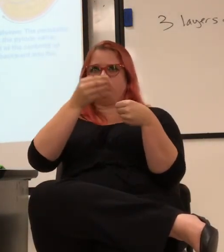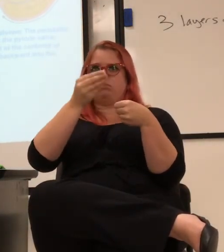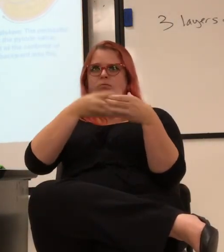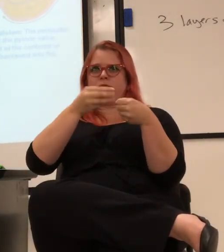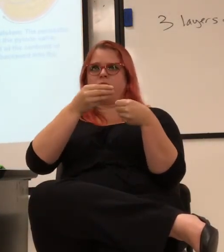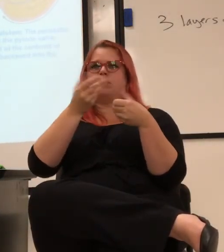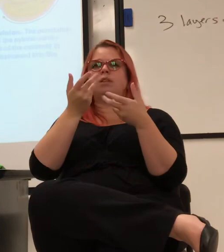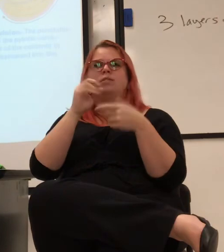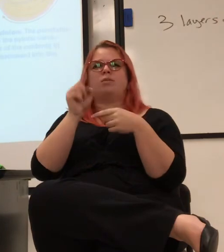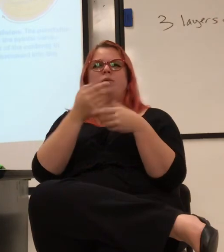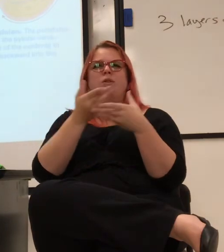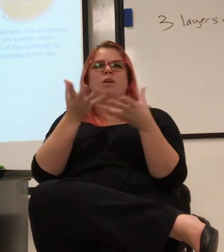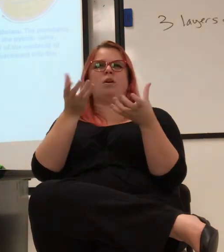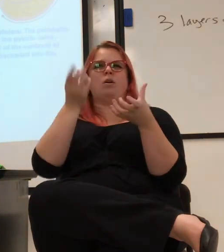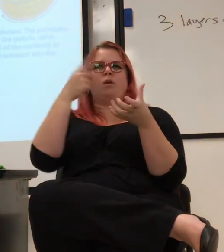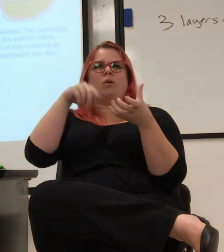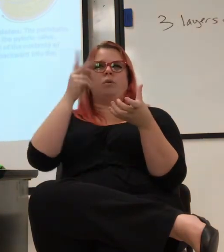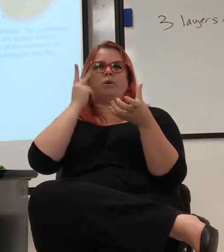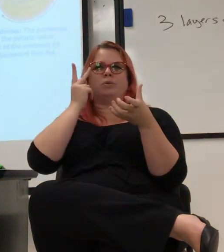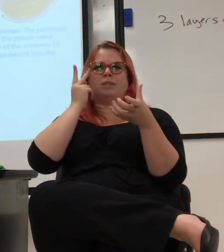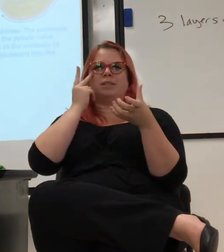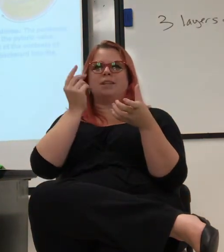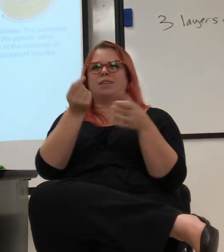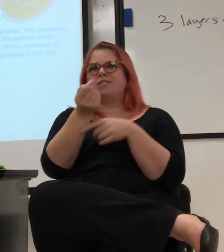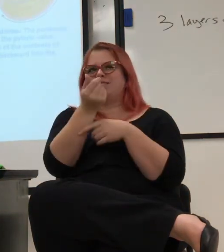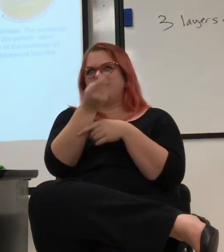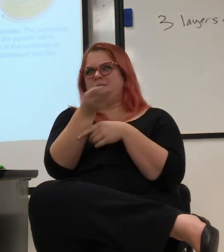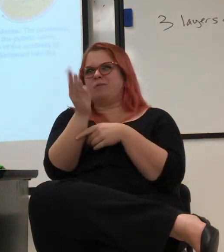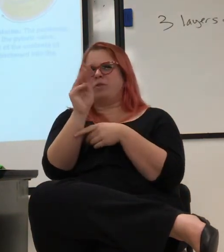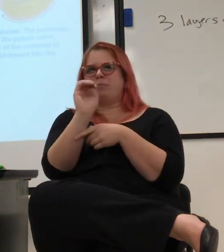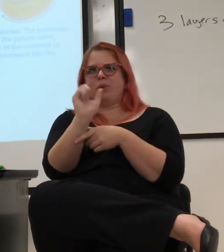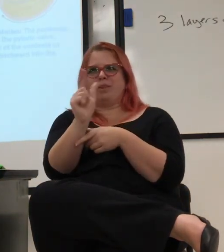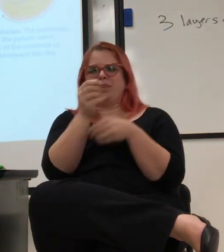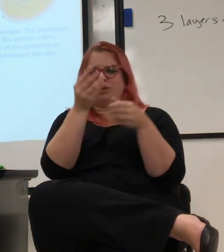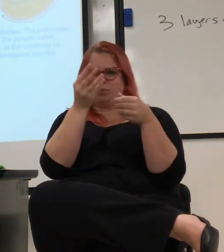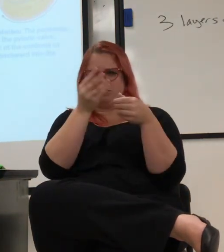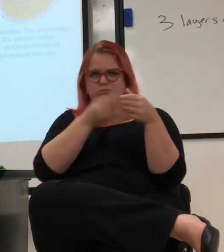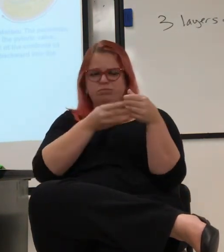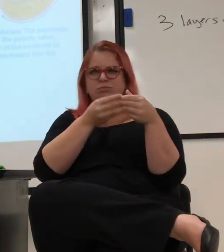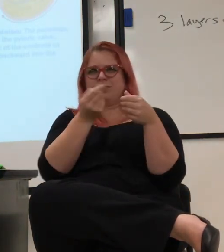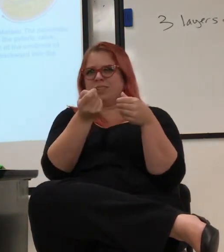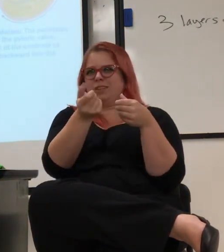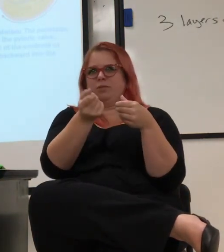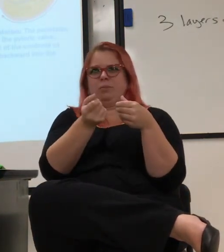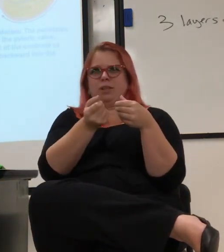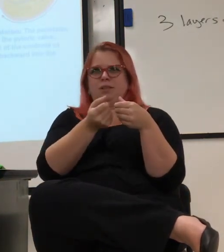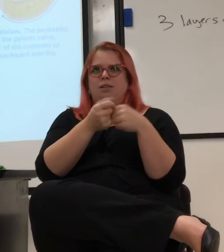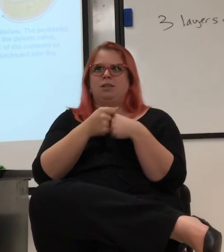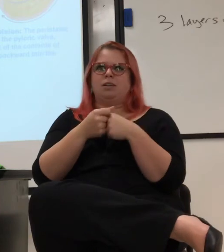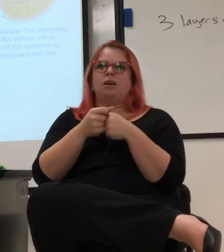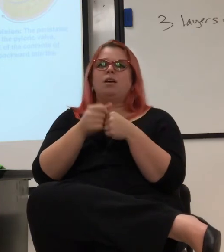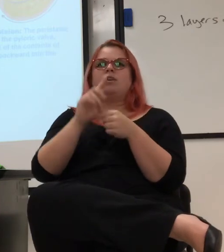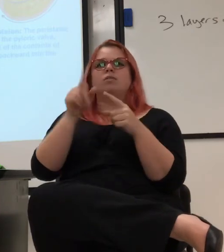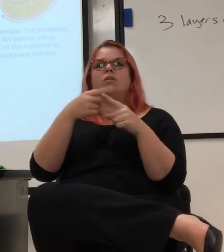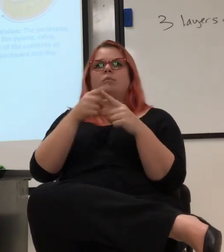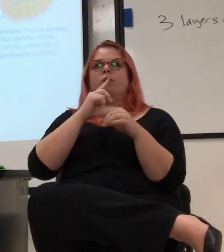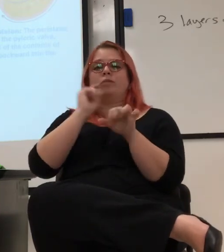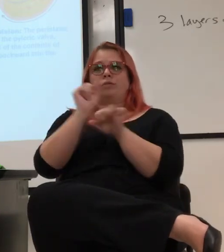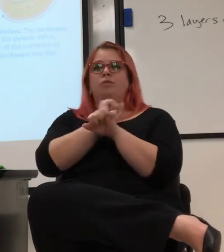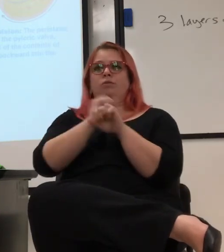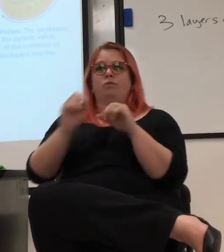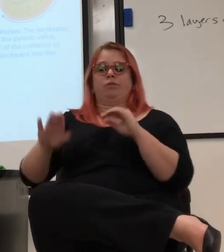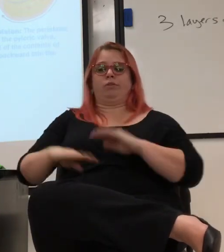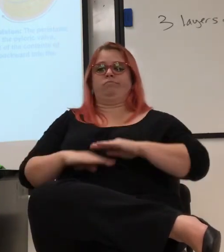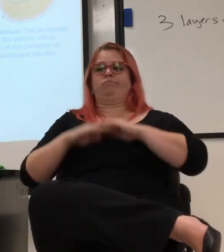all I want you to see there. Okay. You just kind of send a little bit along at a time. So when you're literally